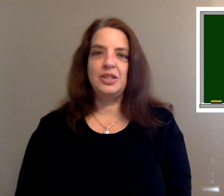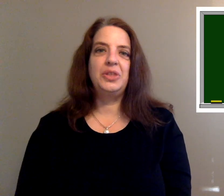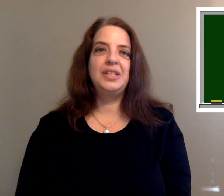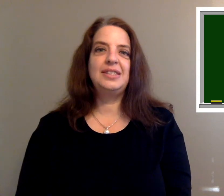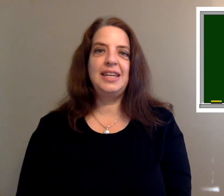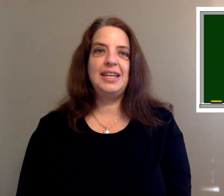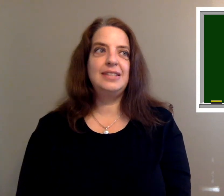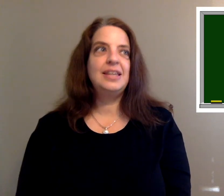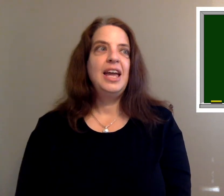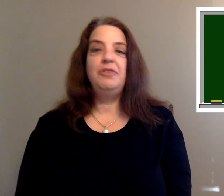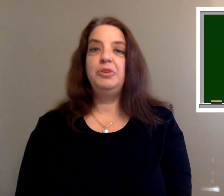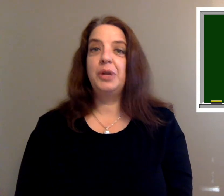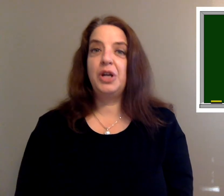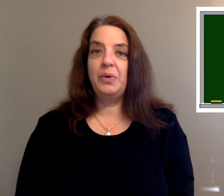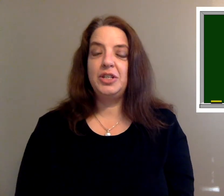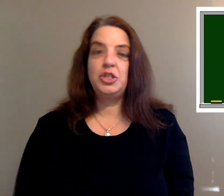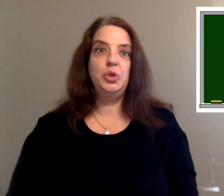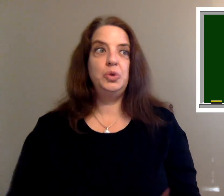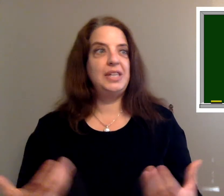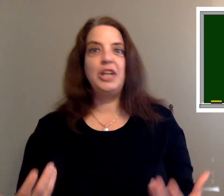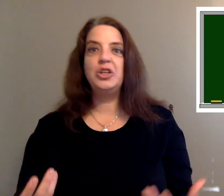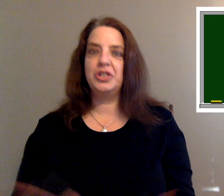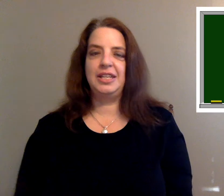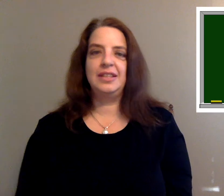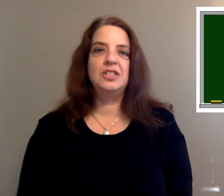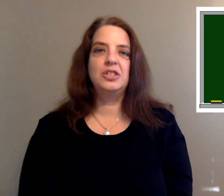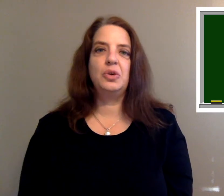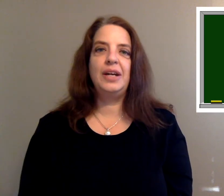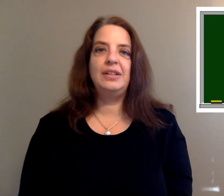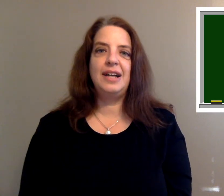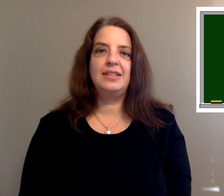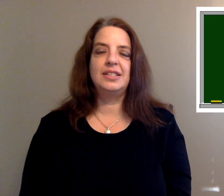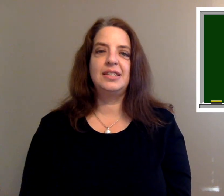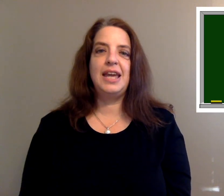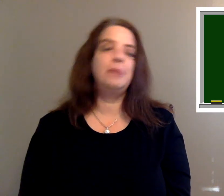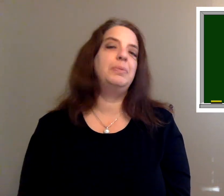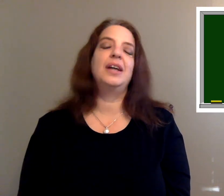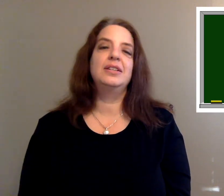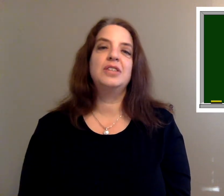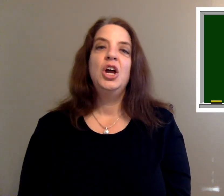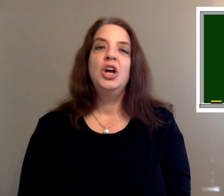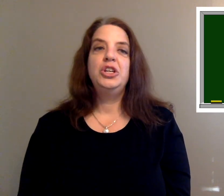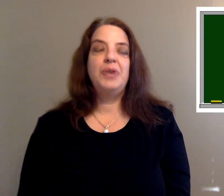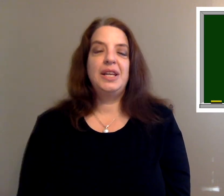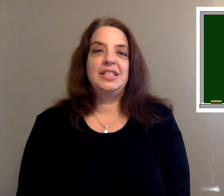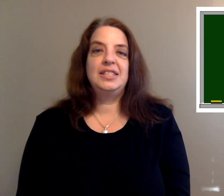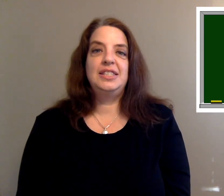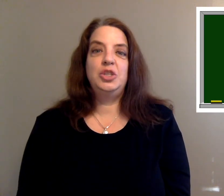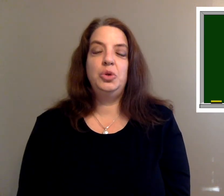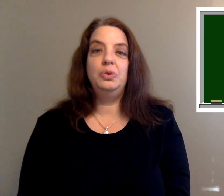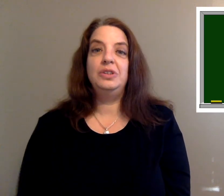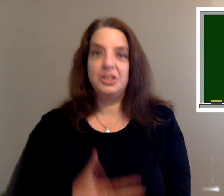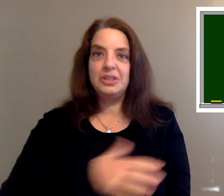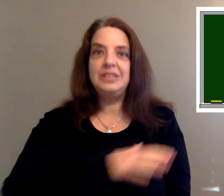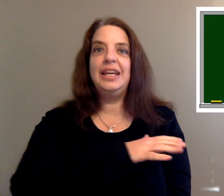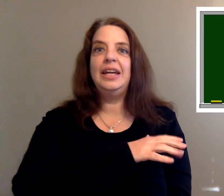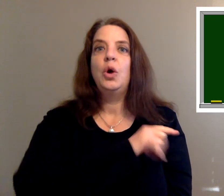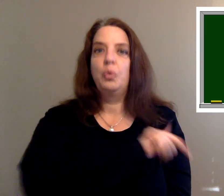this is, if you want to go into, say, nursing, this is a great class to take because you get to literally